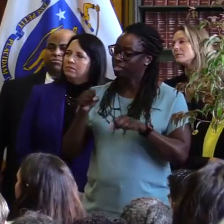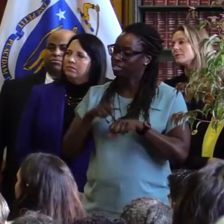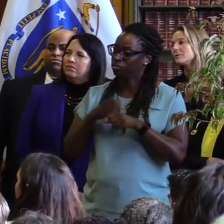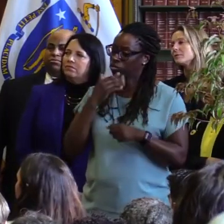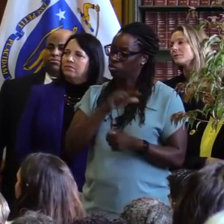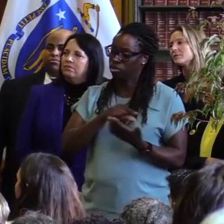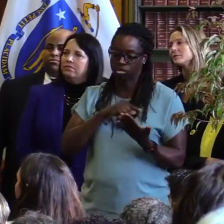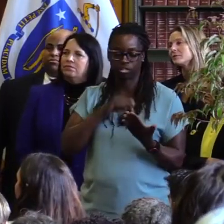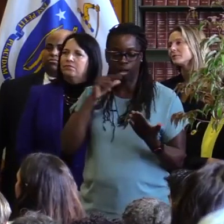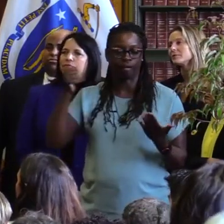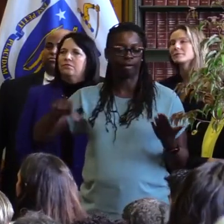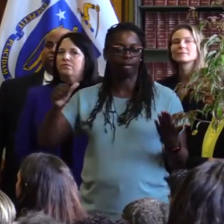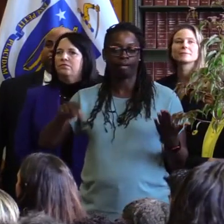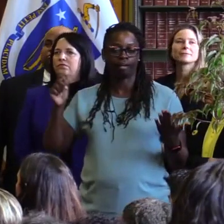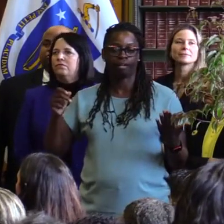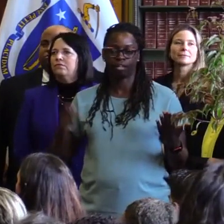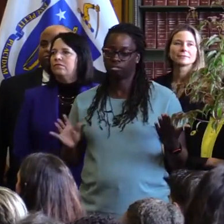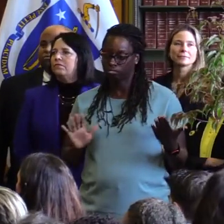I promise.